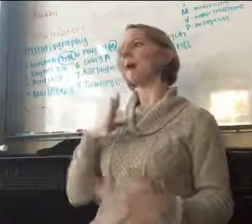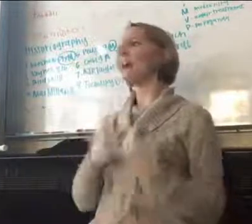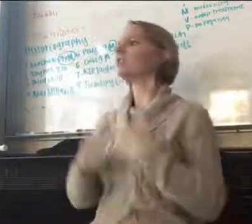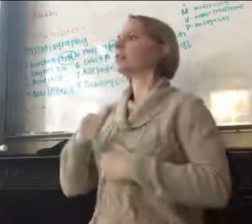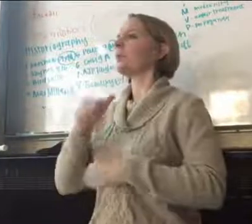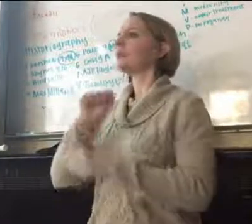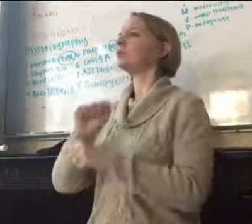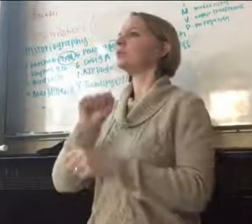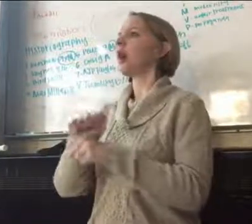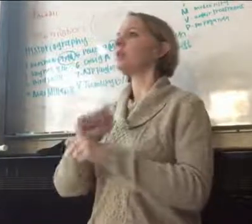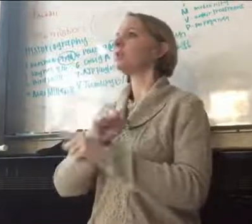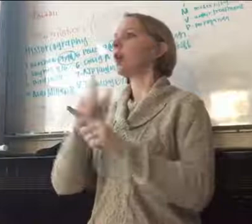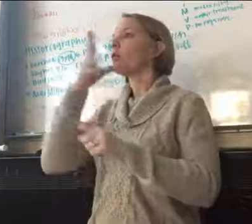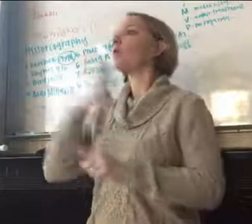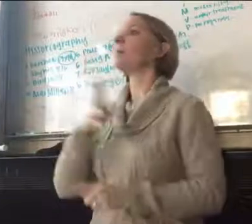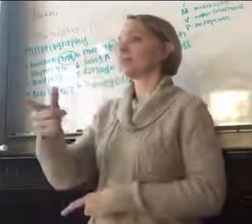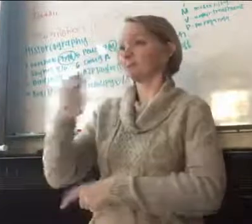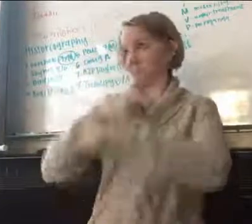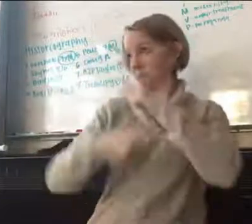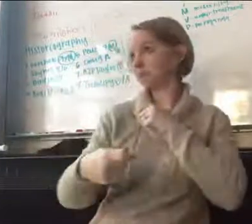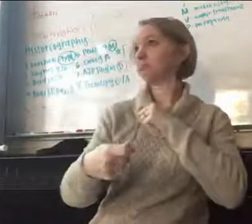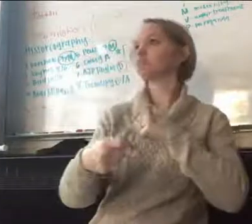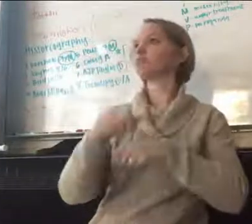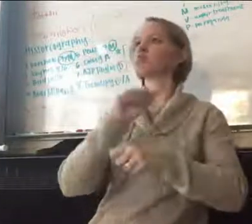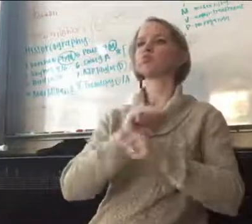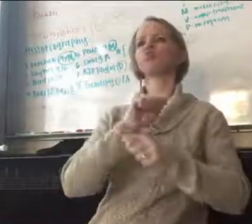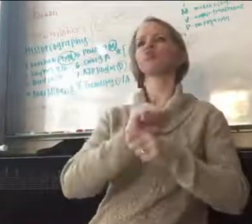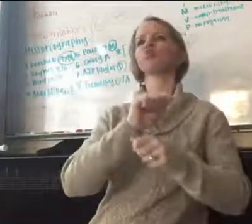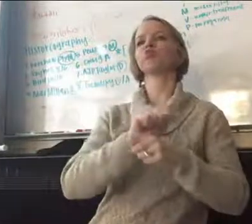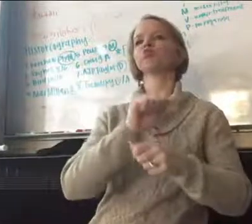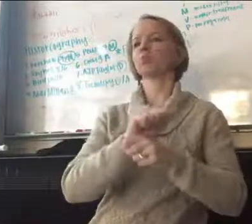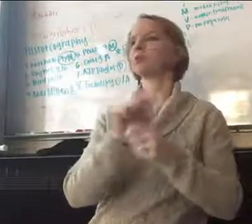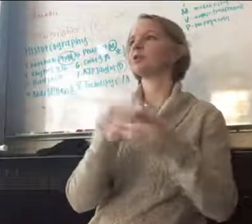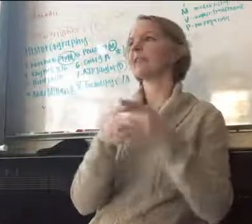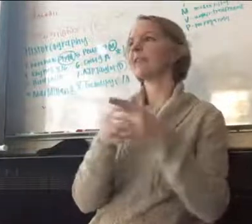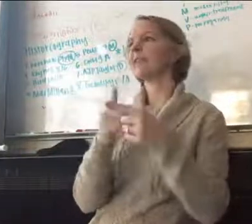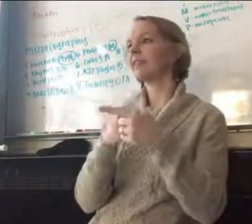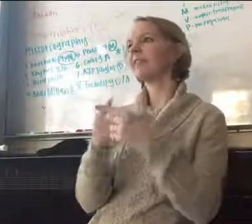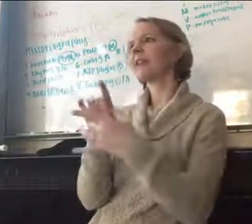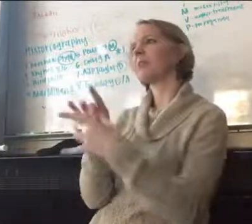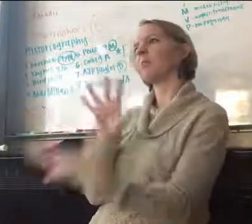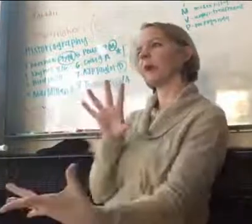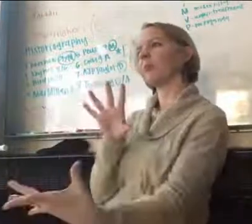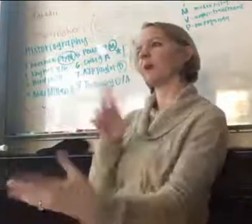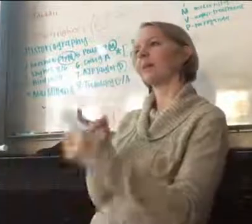male-dominated jobs that they can then begin to break away from the cult of domesticity.